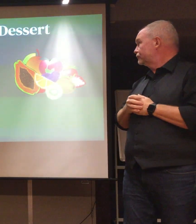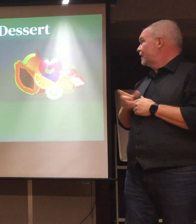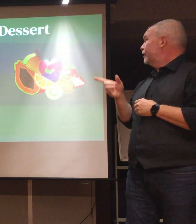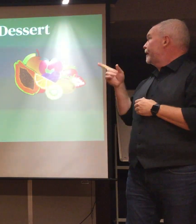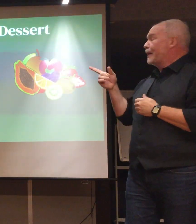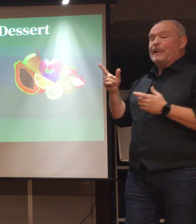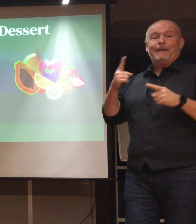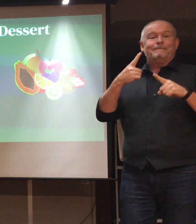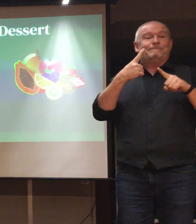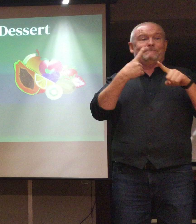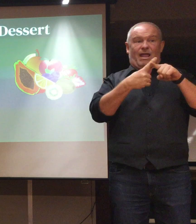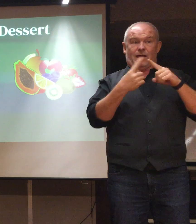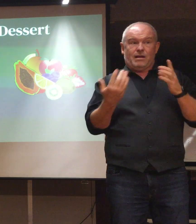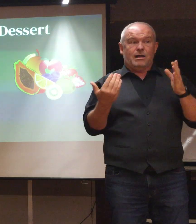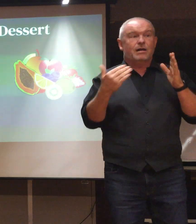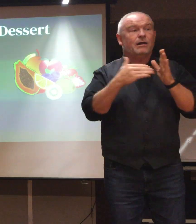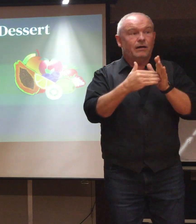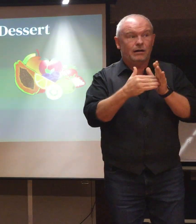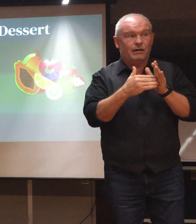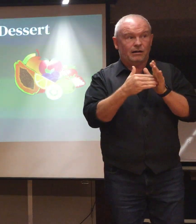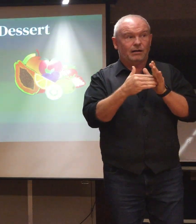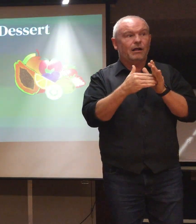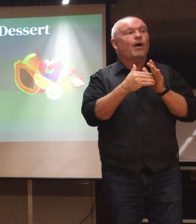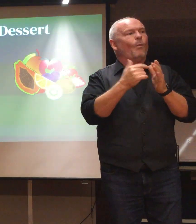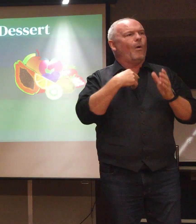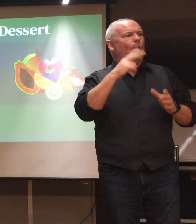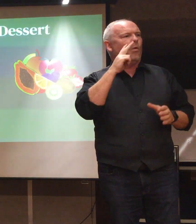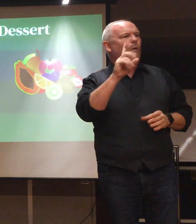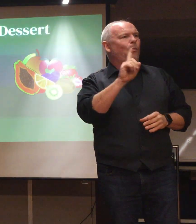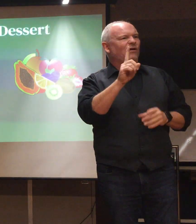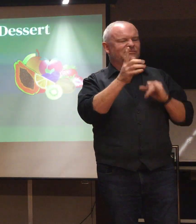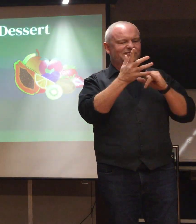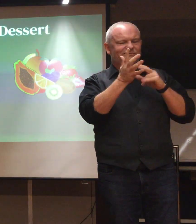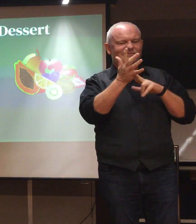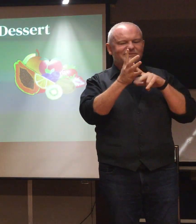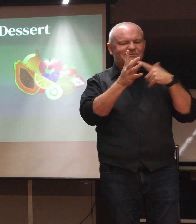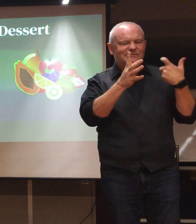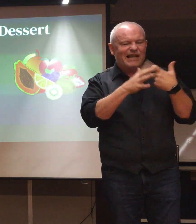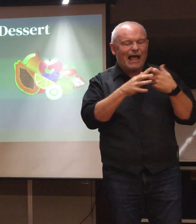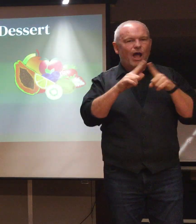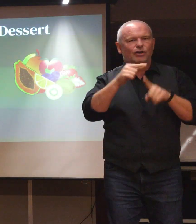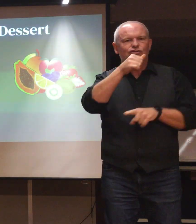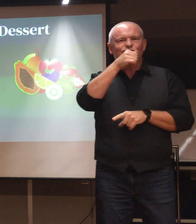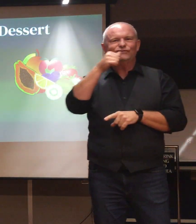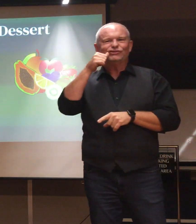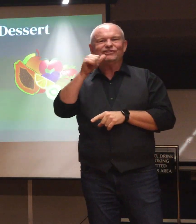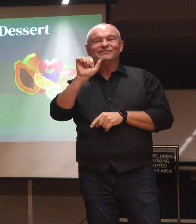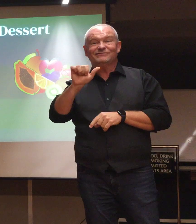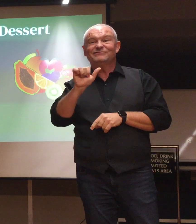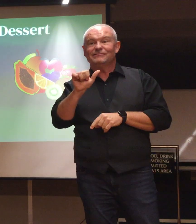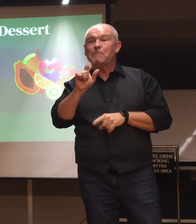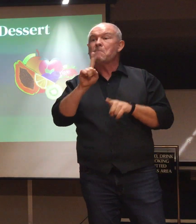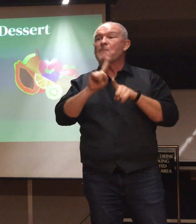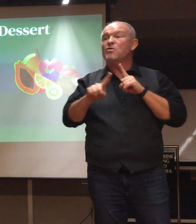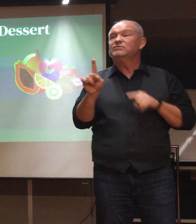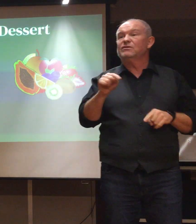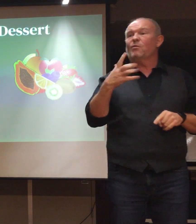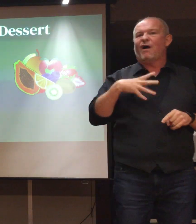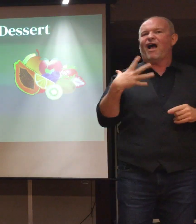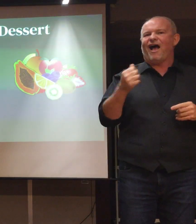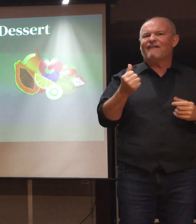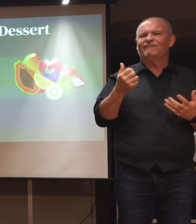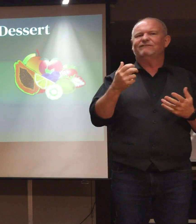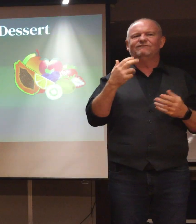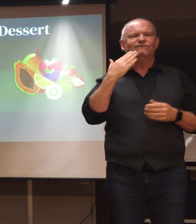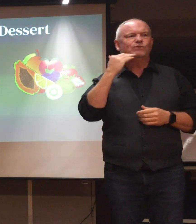Now, in addition to this, we also want to look at snacks and dessert. For the most part, we want to have